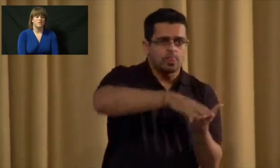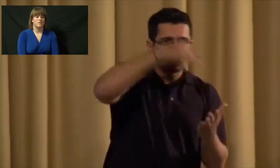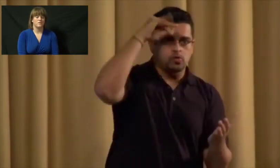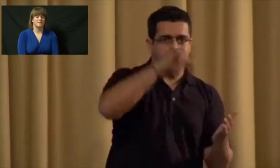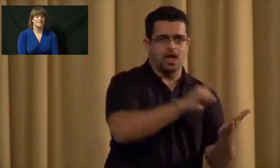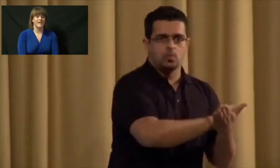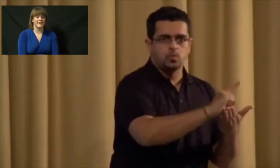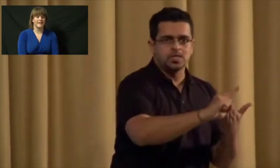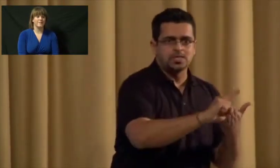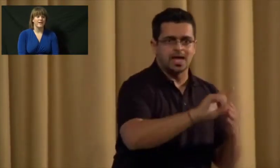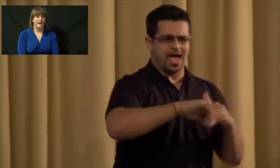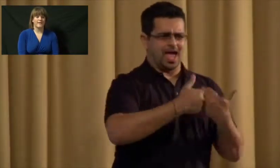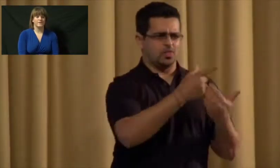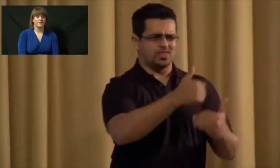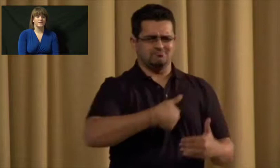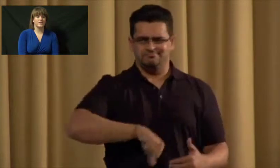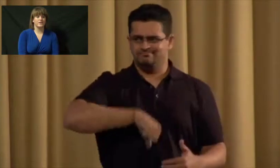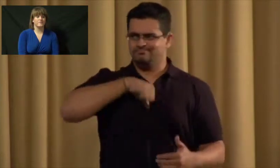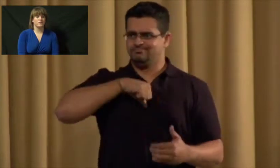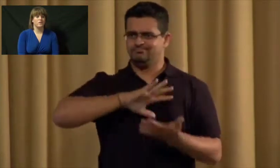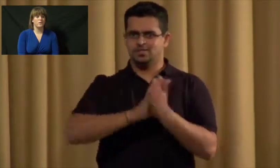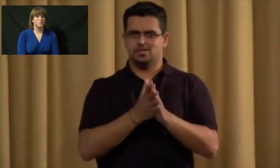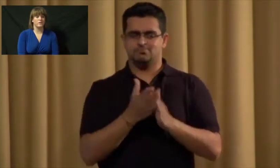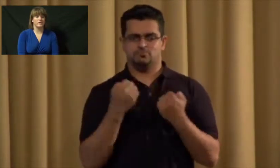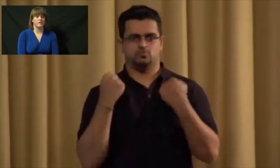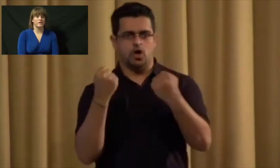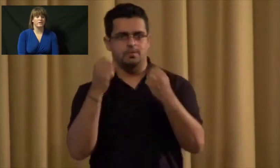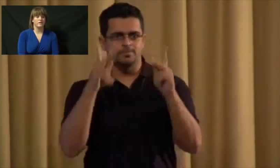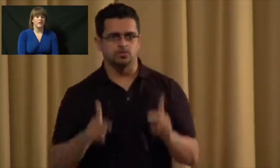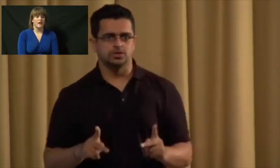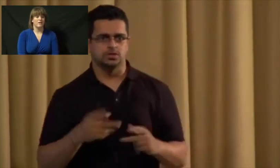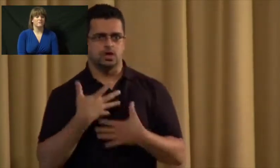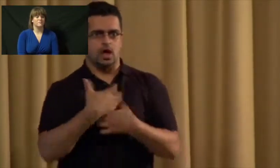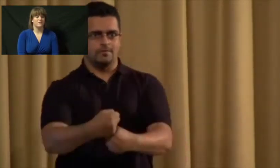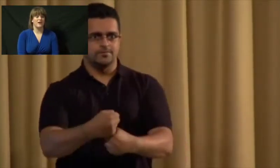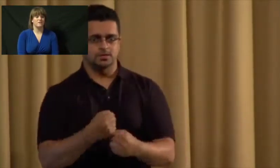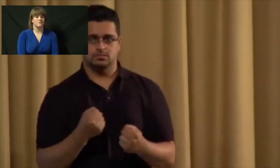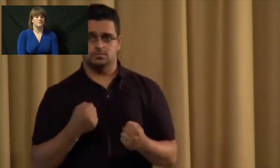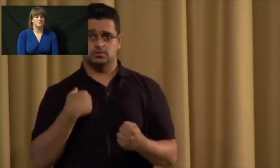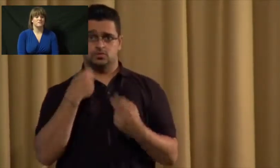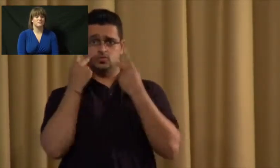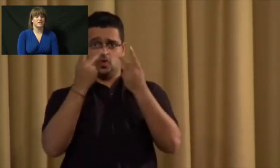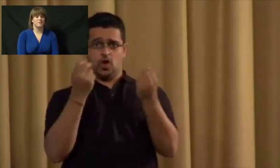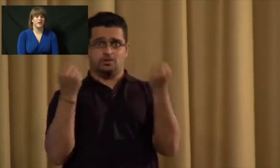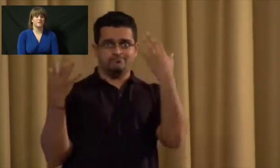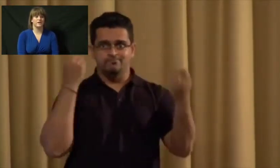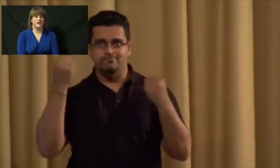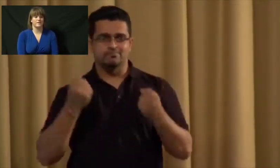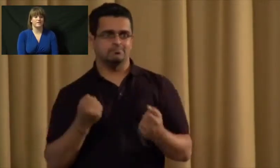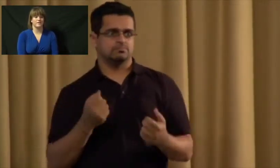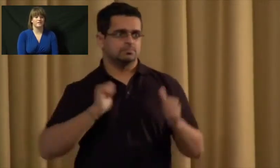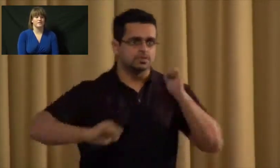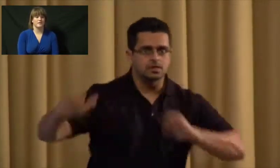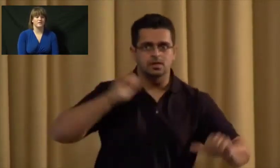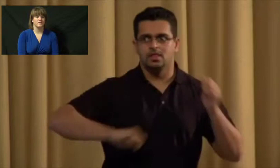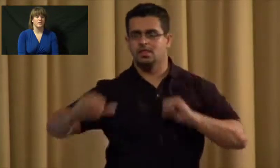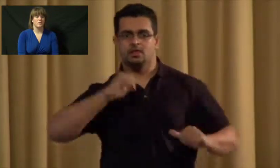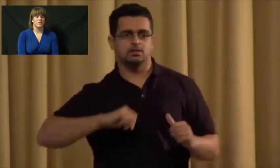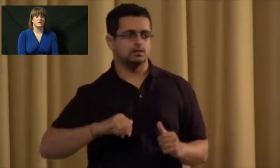They were signing and learning for a whole week. And I was proud to become an educator in this thing. They were all